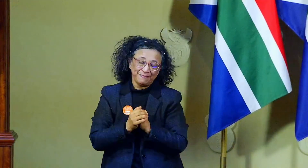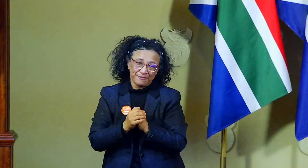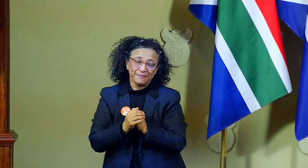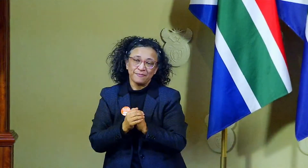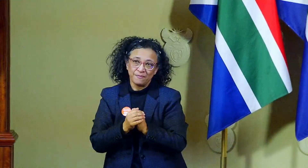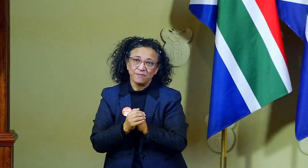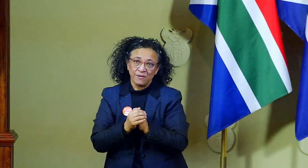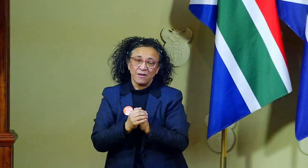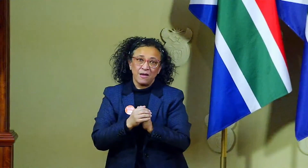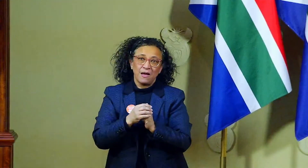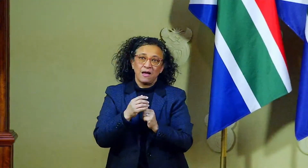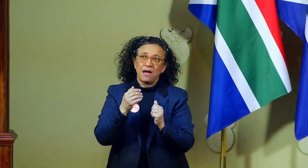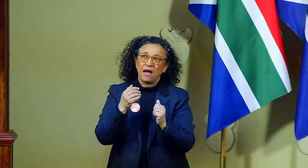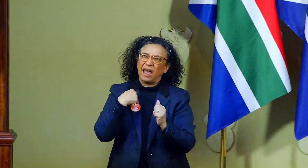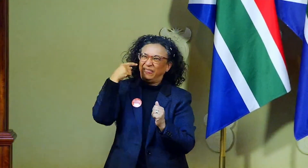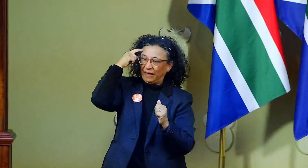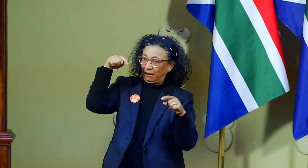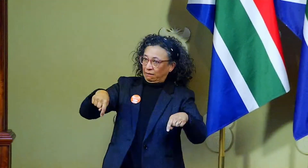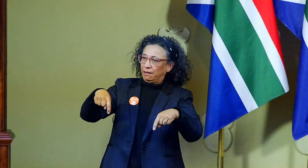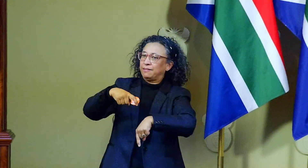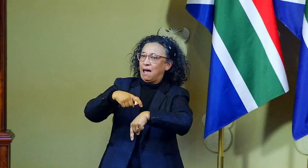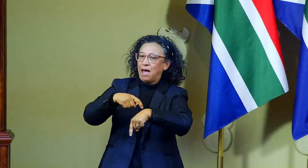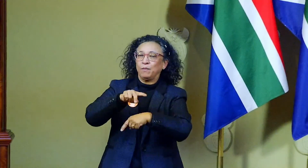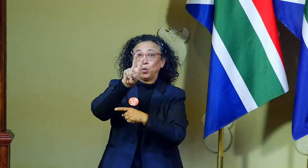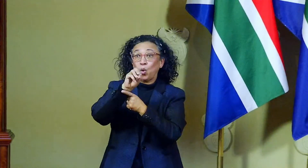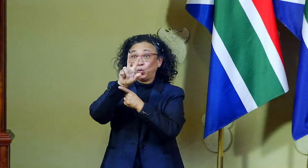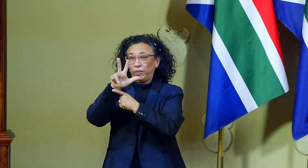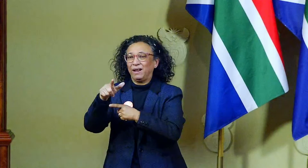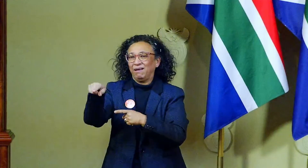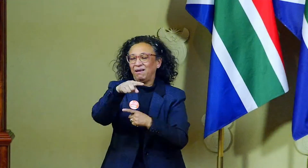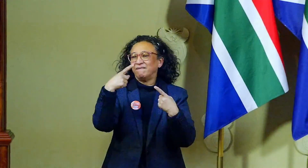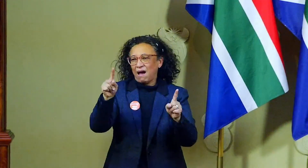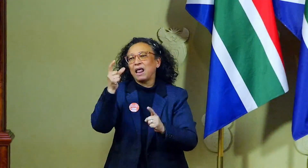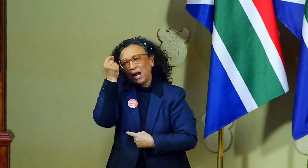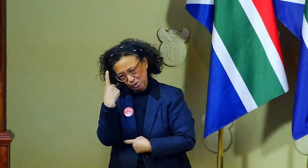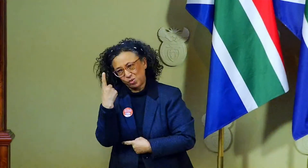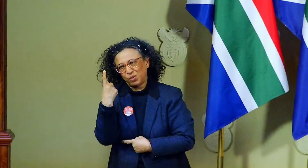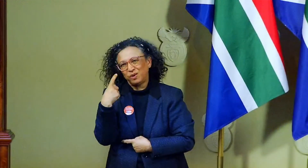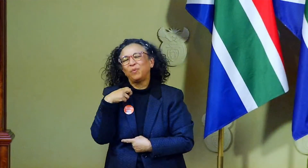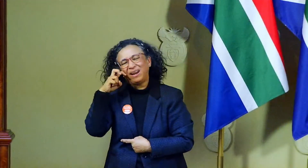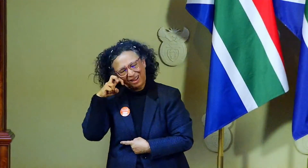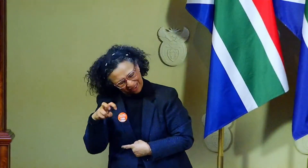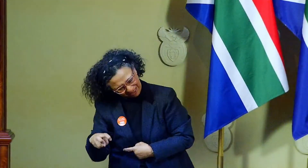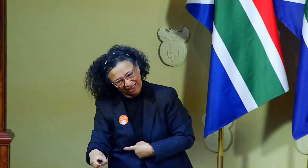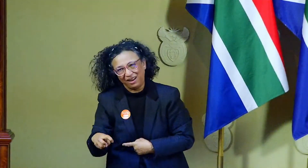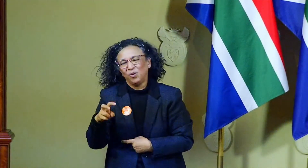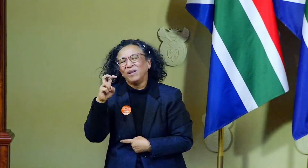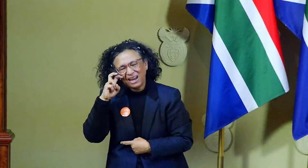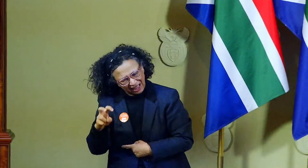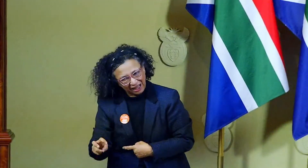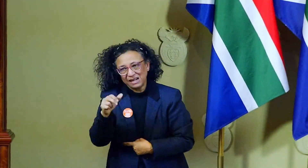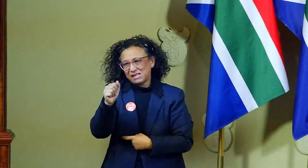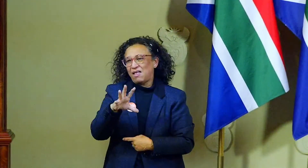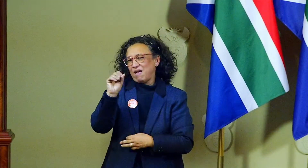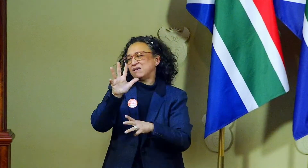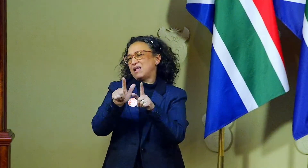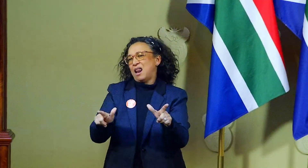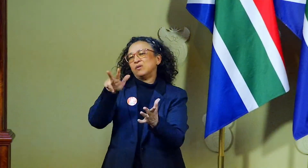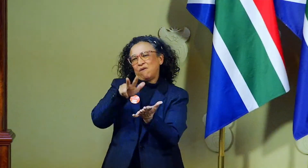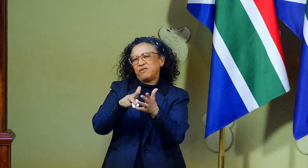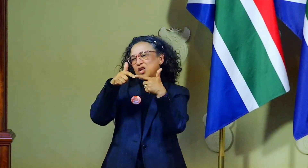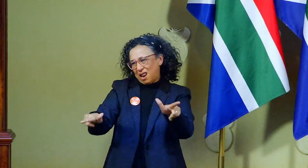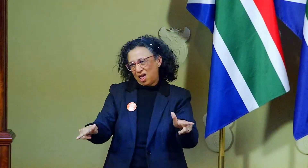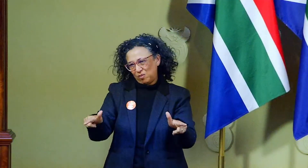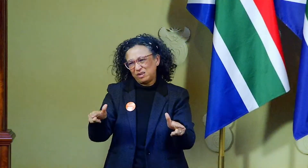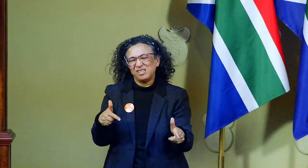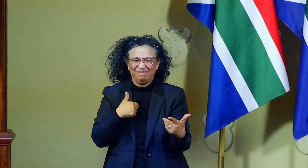it was all political parties that have voted for South African Sign Language to be an official language.